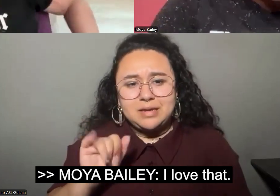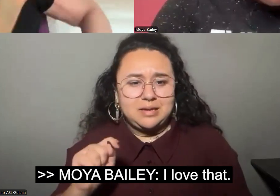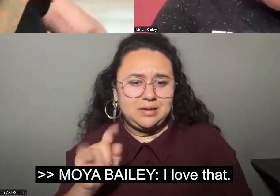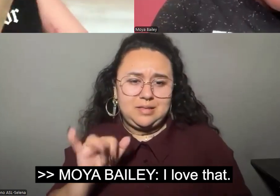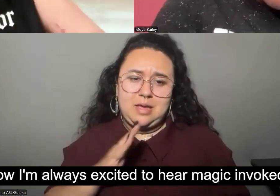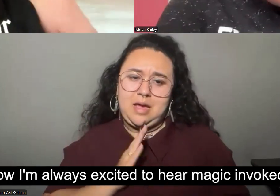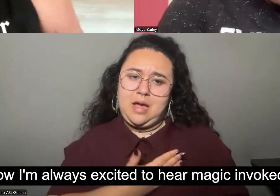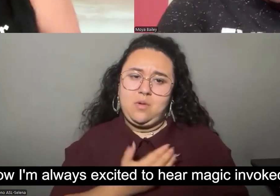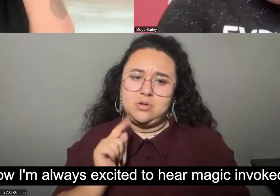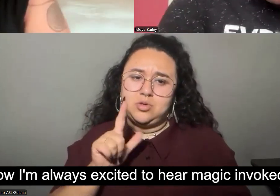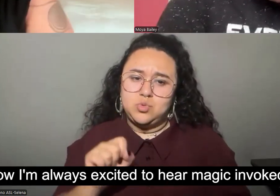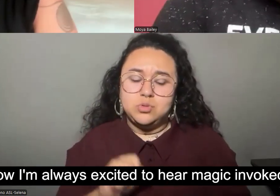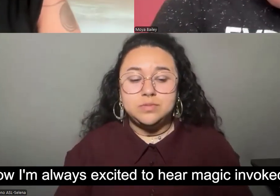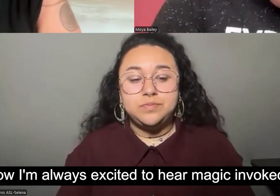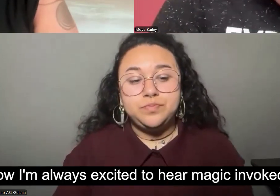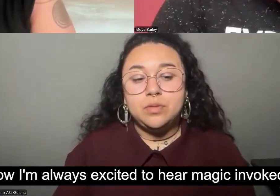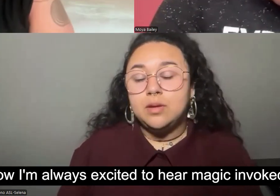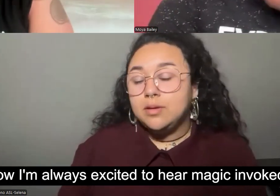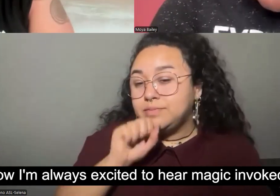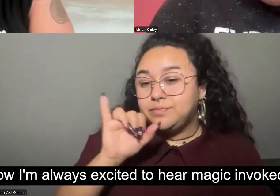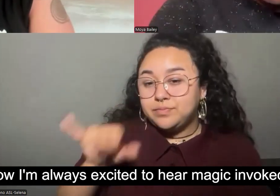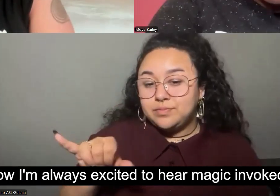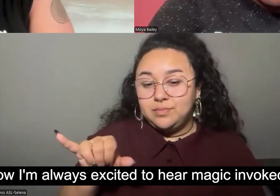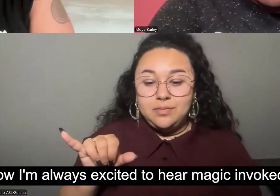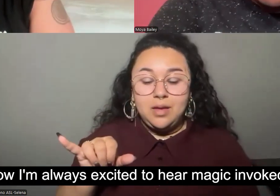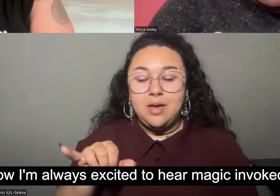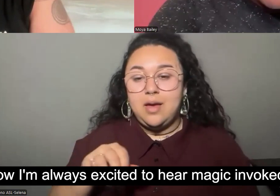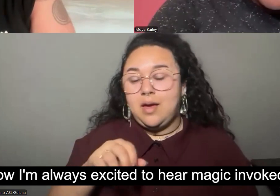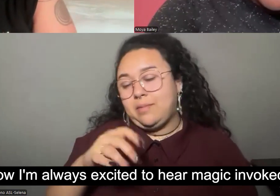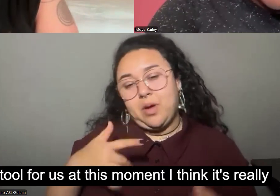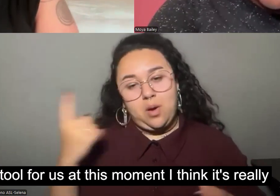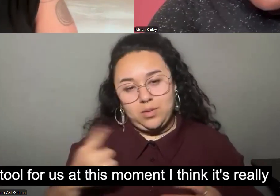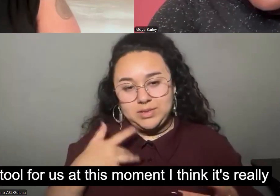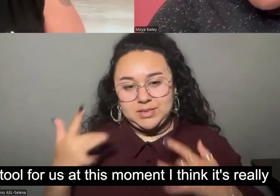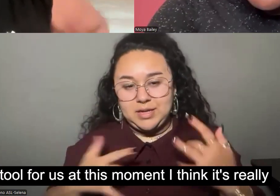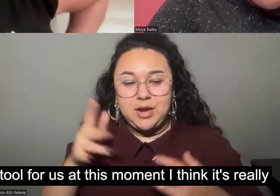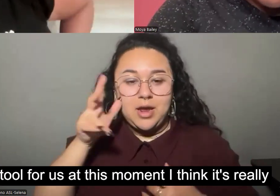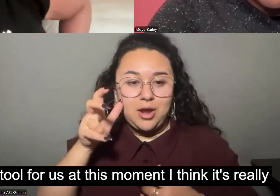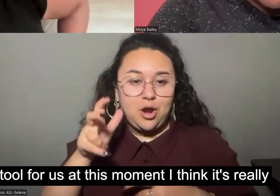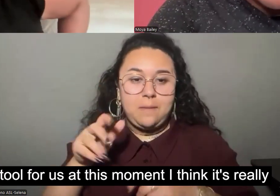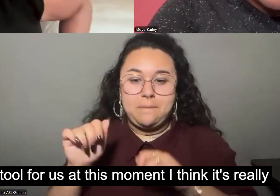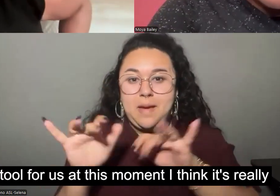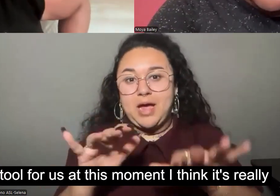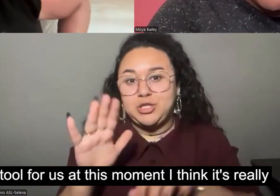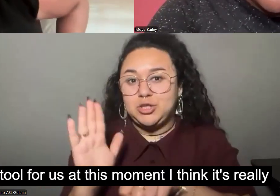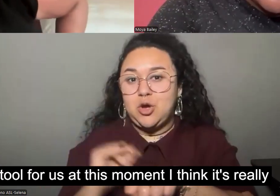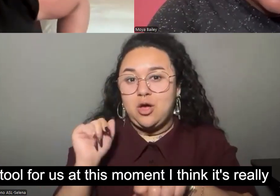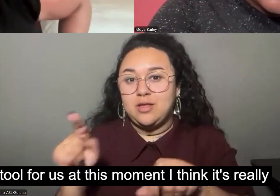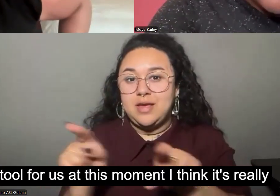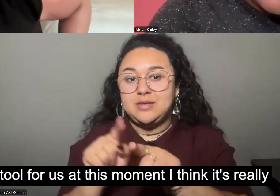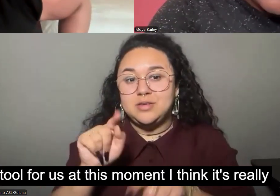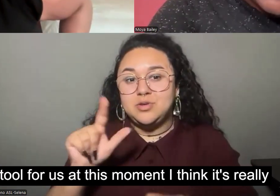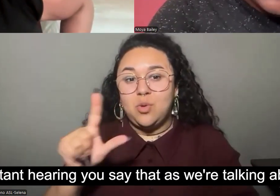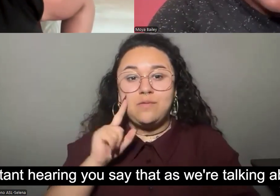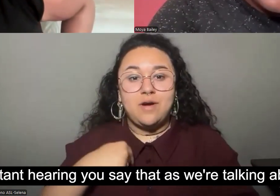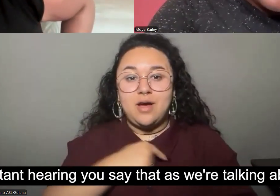And I'm always excited to hear magic invoked as a tool for us at this moment. And I think it's really important